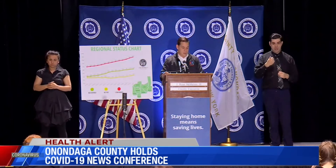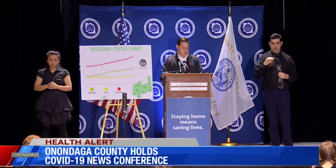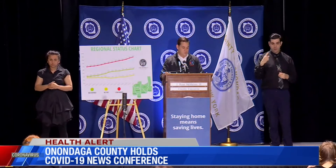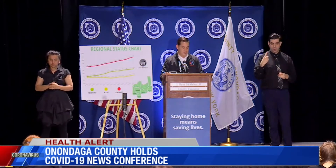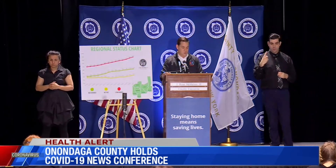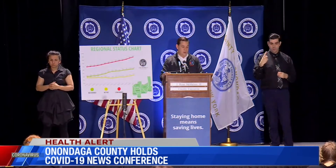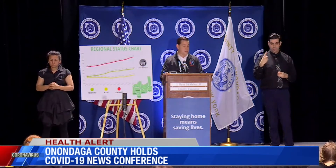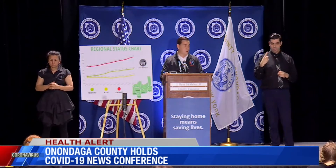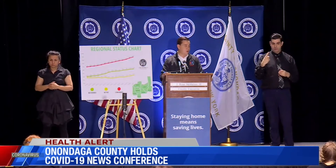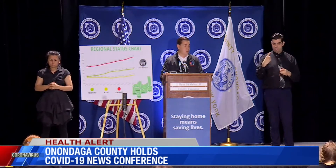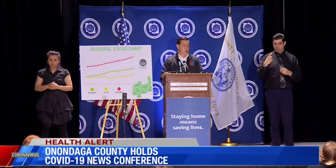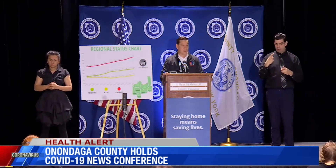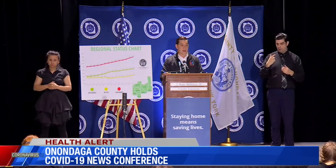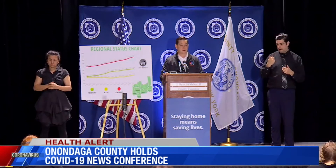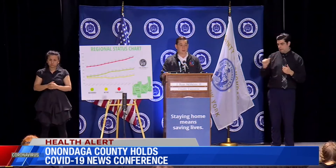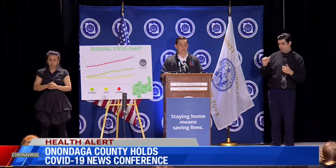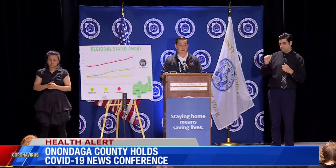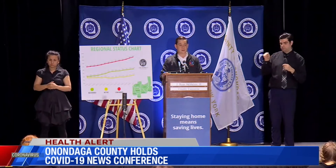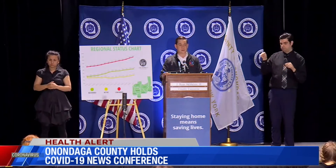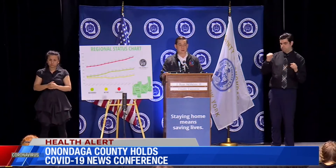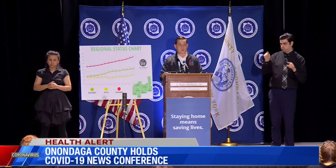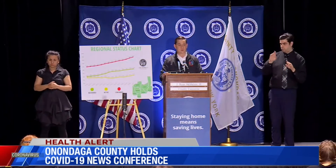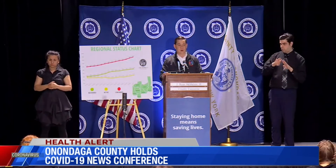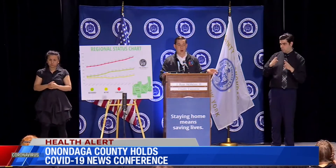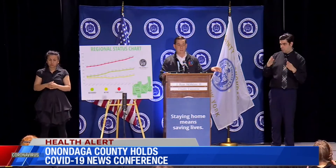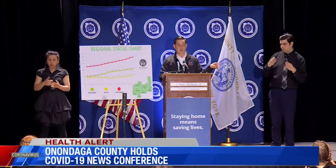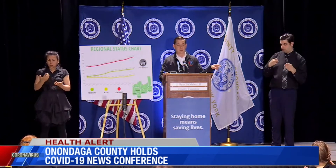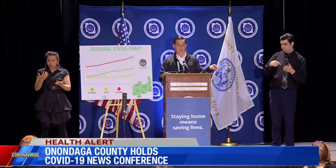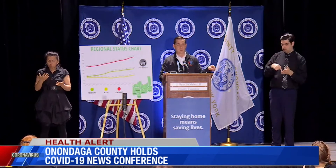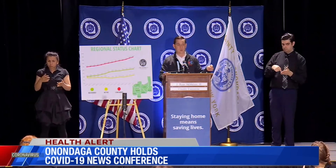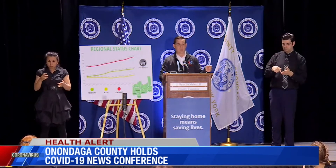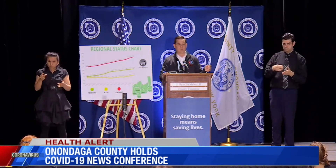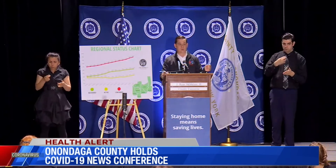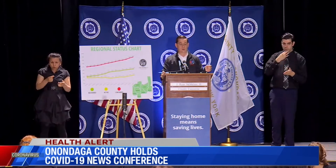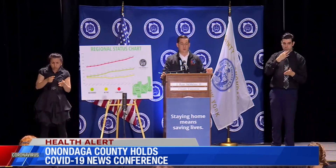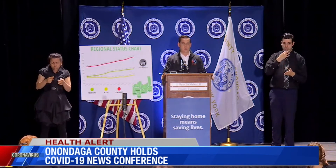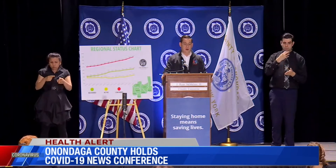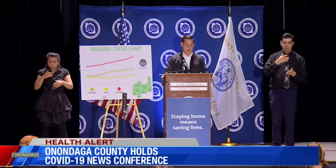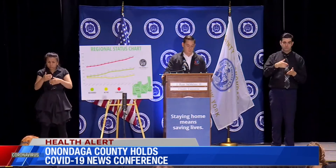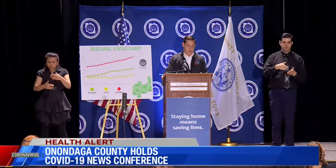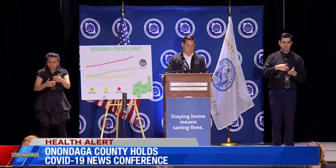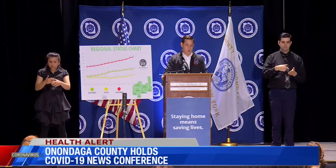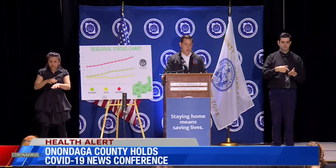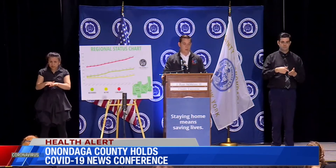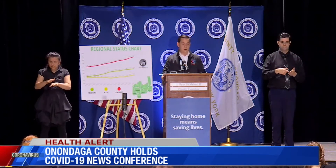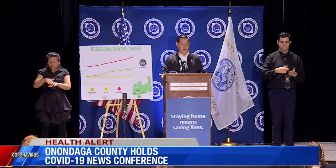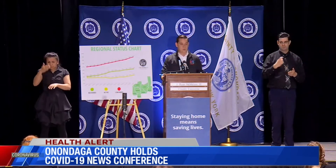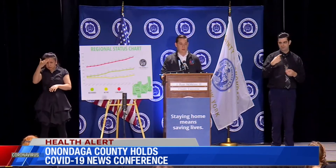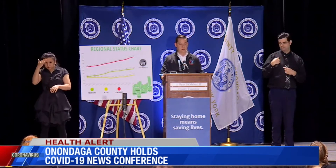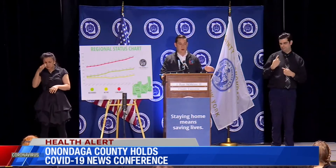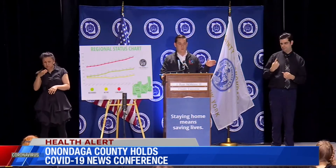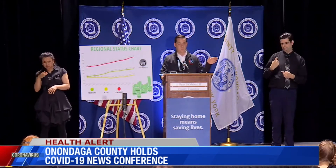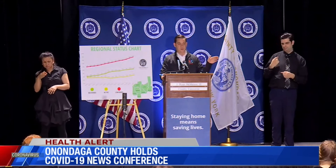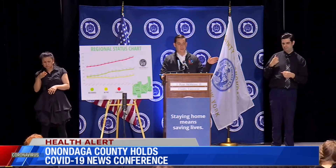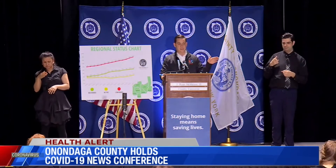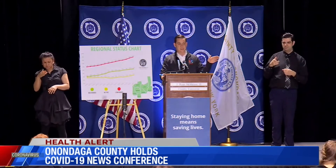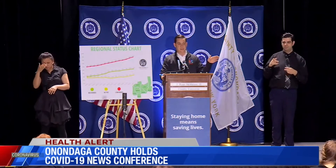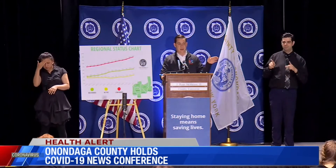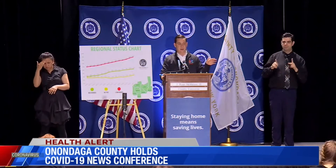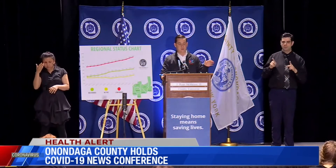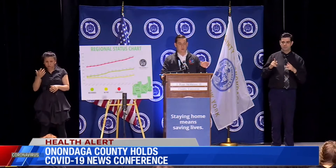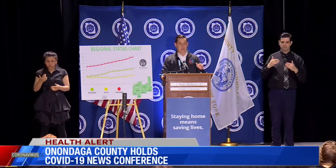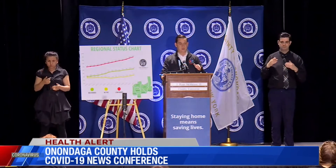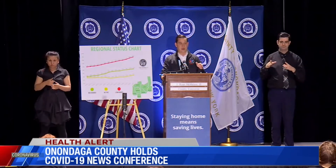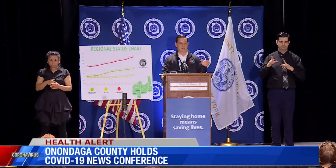up. Yeah, so phase one has nothing to do with active cases. Those are our metrics that we use. Phase 1 is based off of the